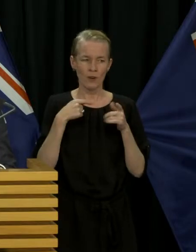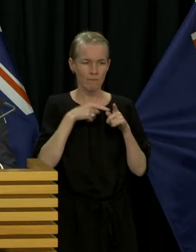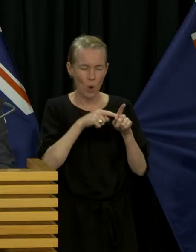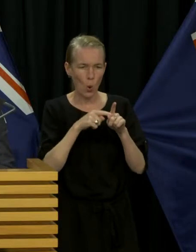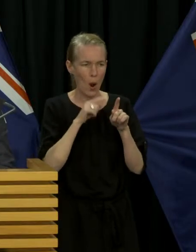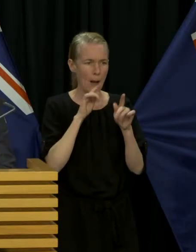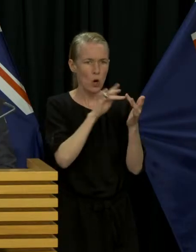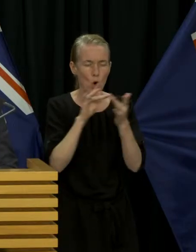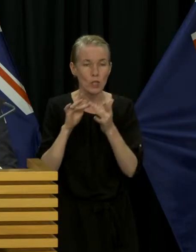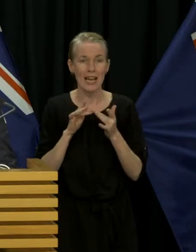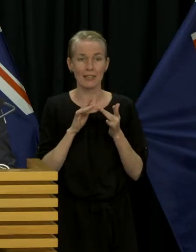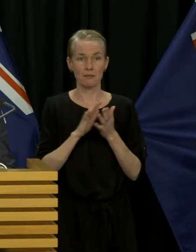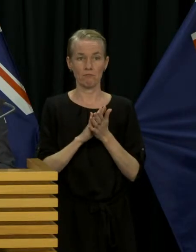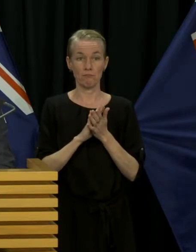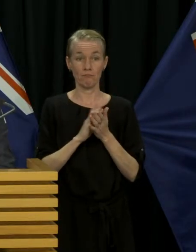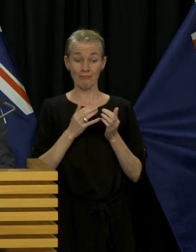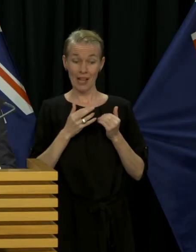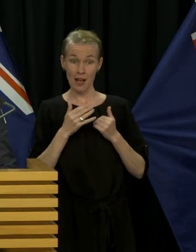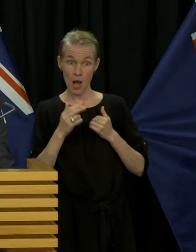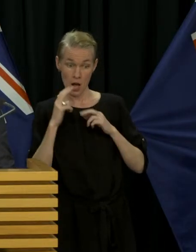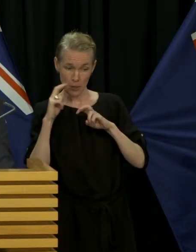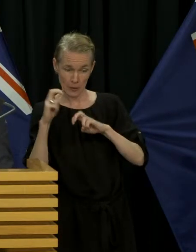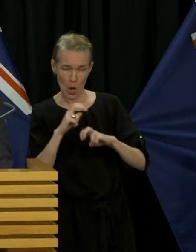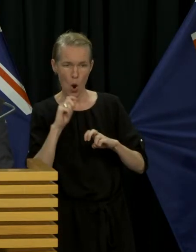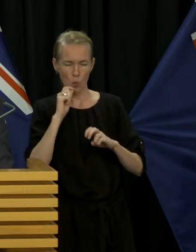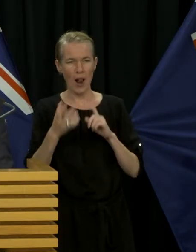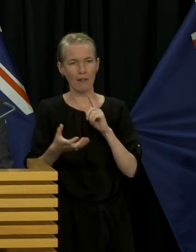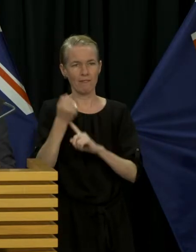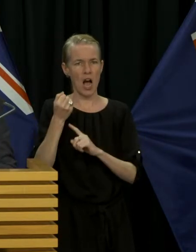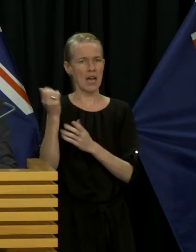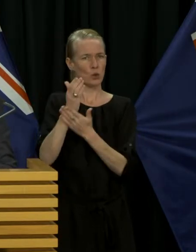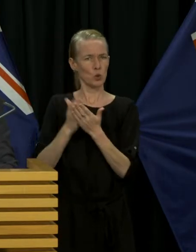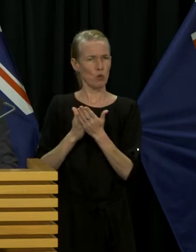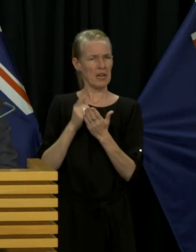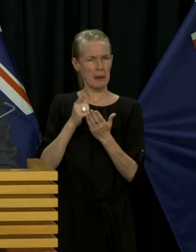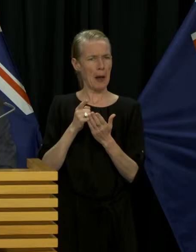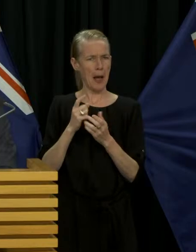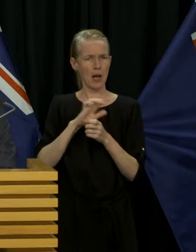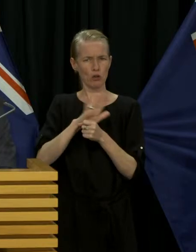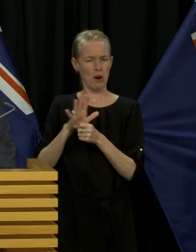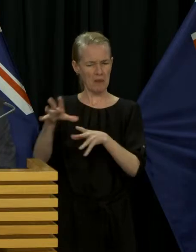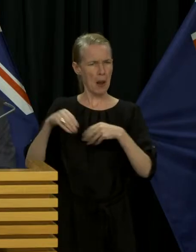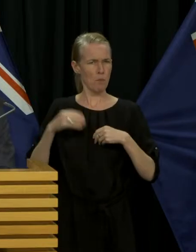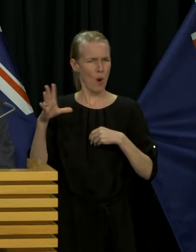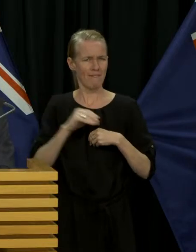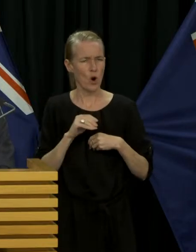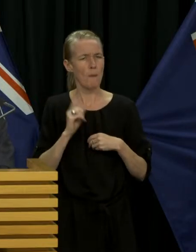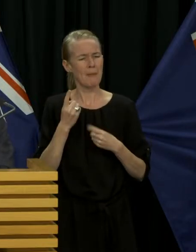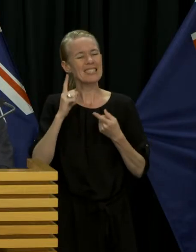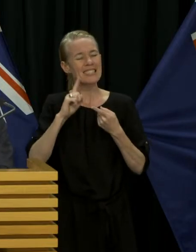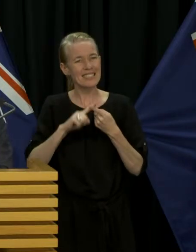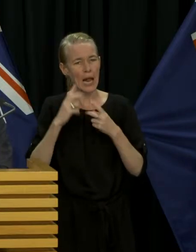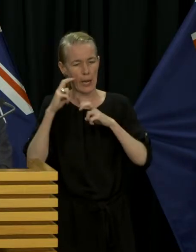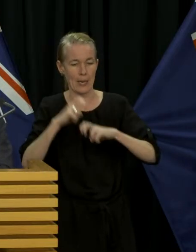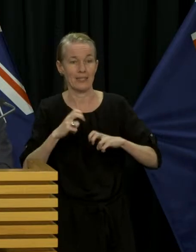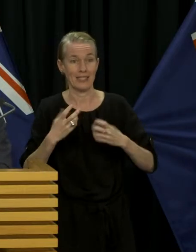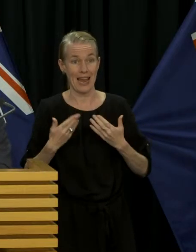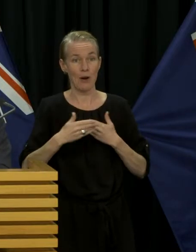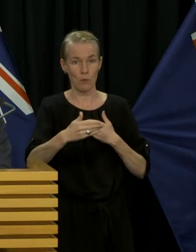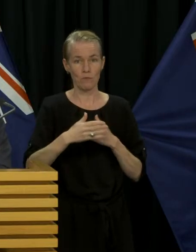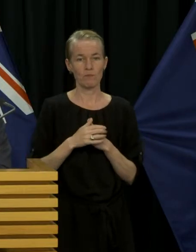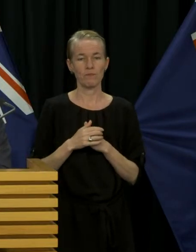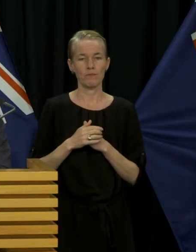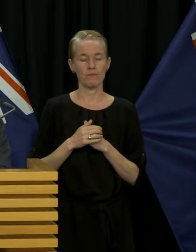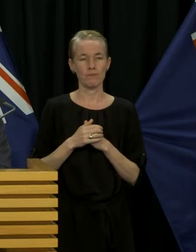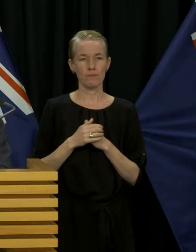more investigations are done about what has actually happened here, but it takes a while to piece all of that together. Dr. Bloomfield, how likely is